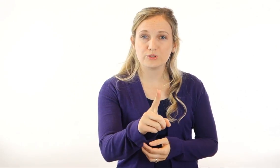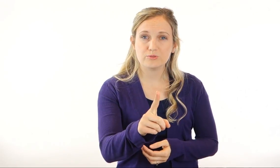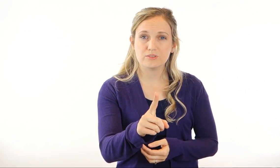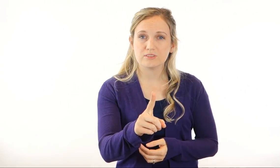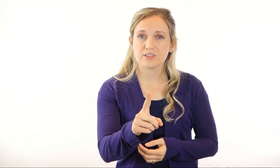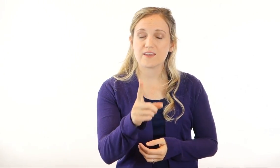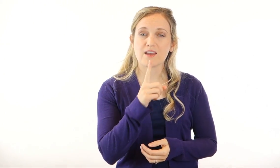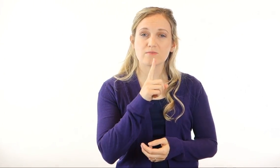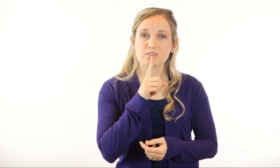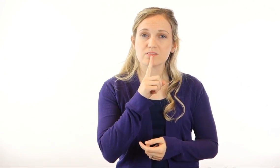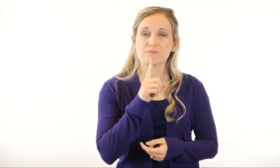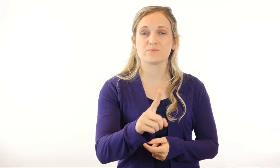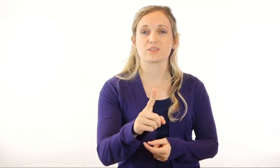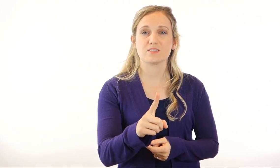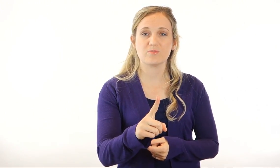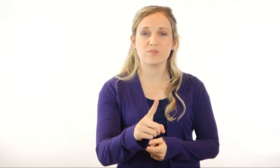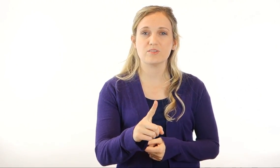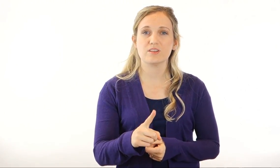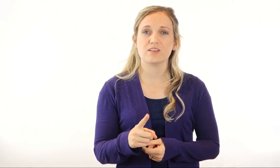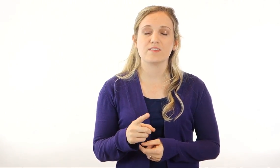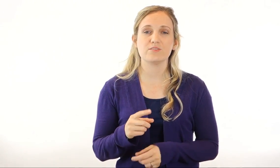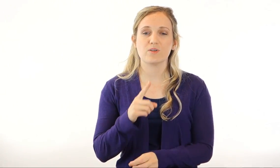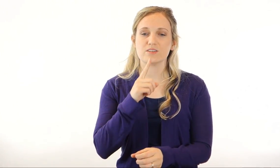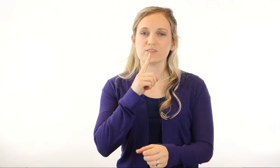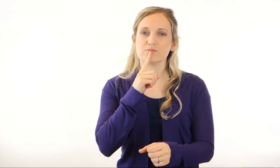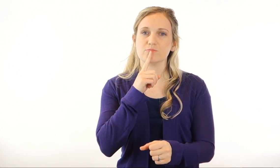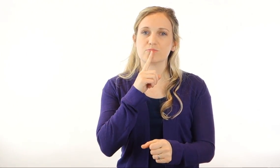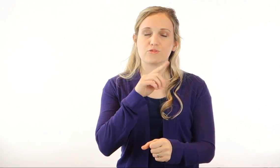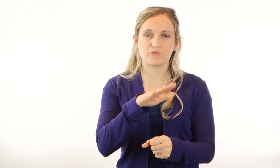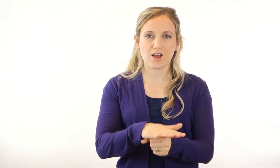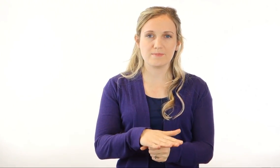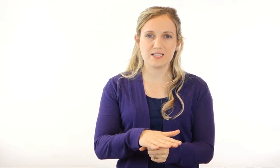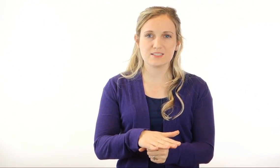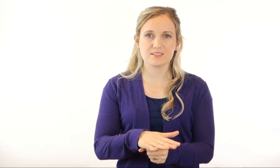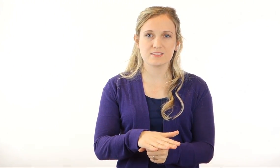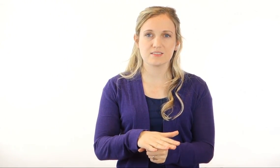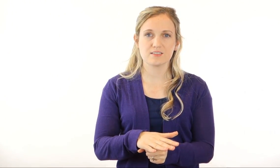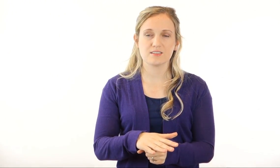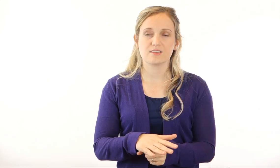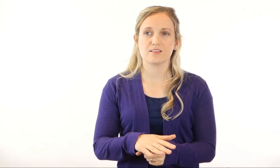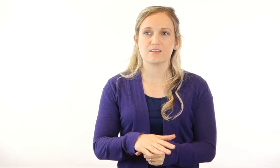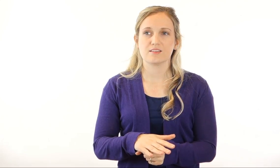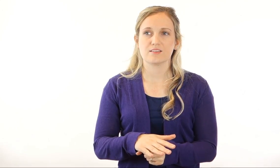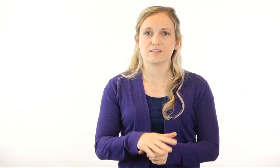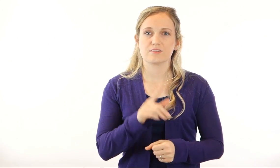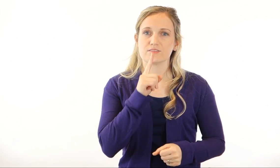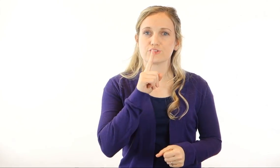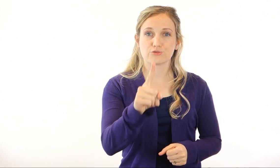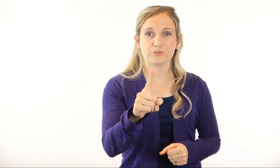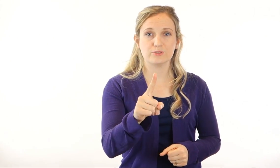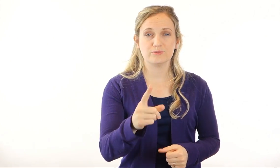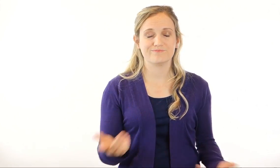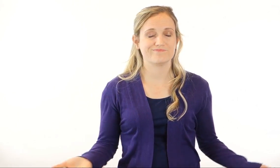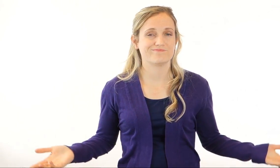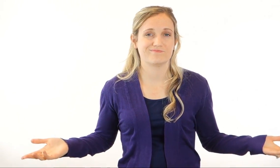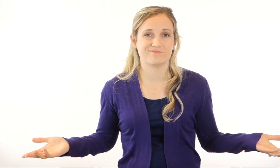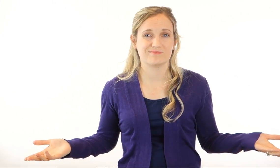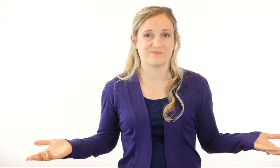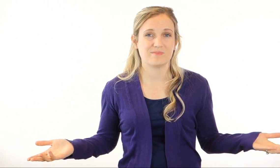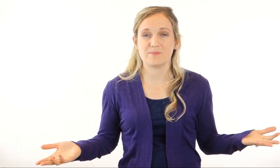true. That one's a little bit more simple. If you want to do promise, true, maybe